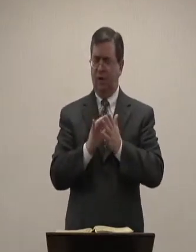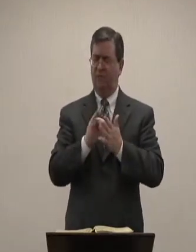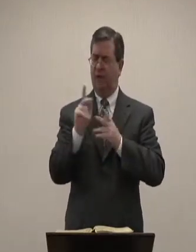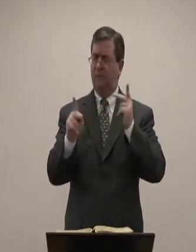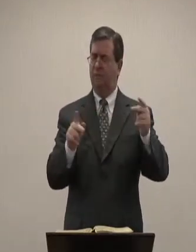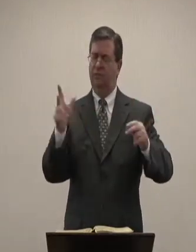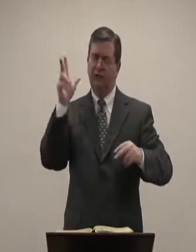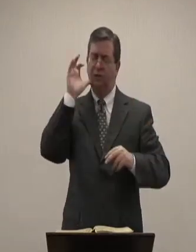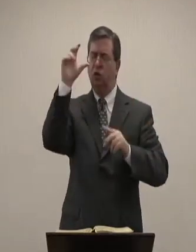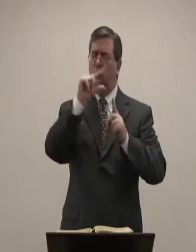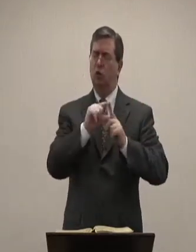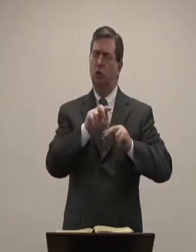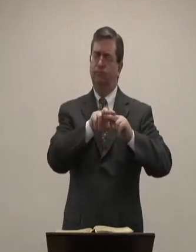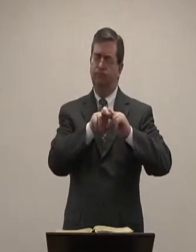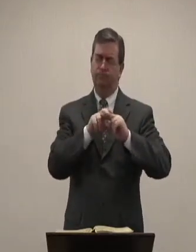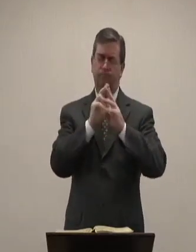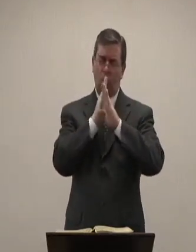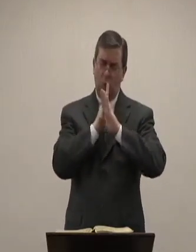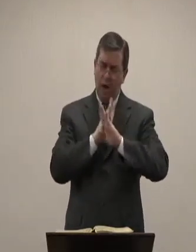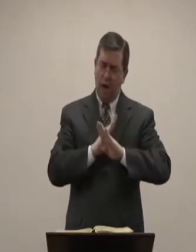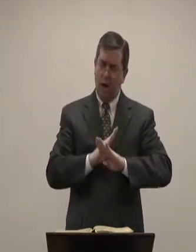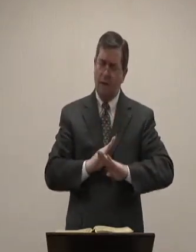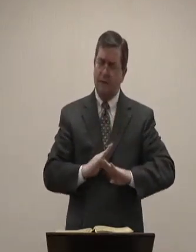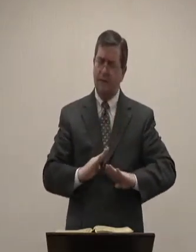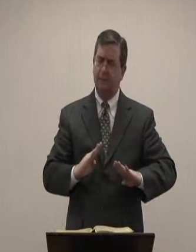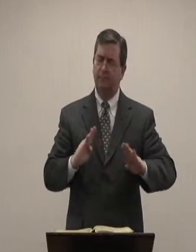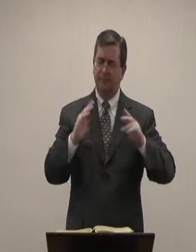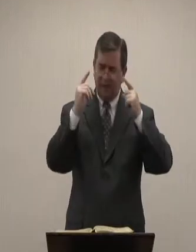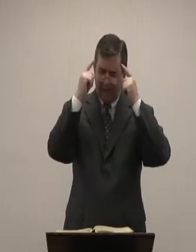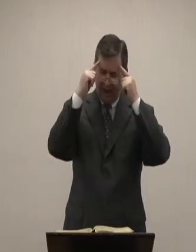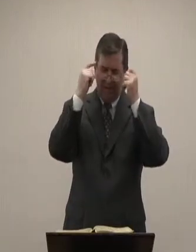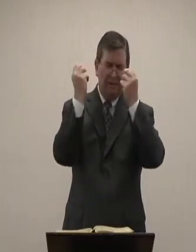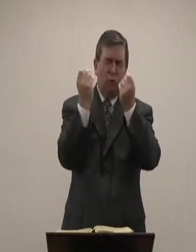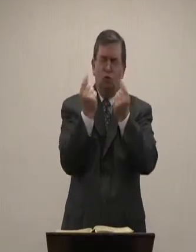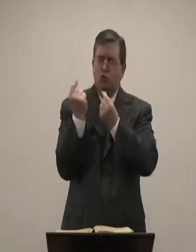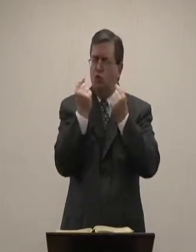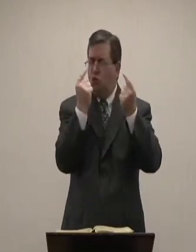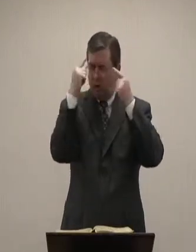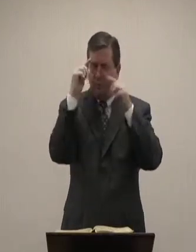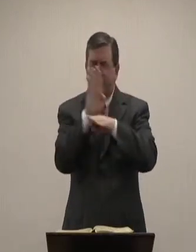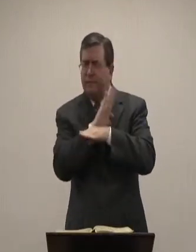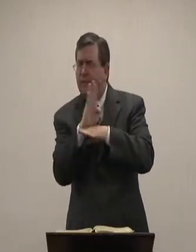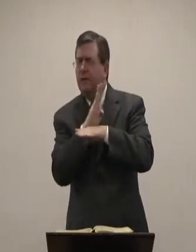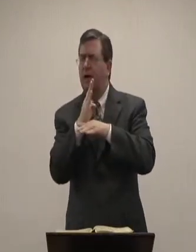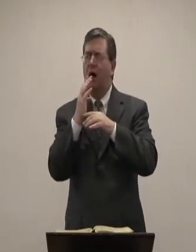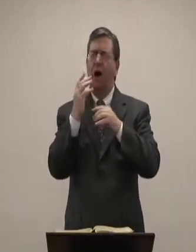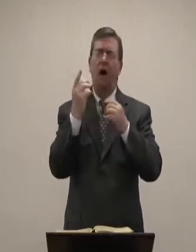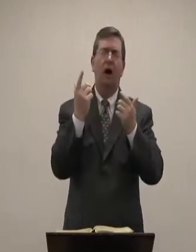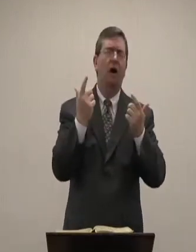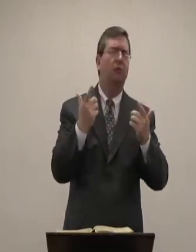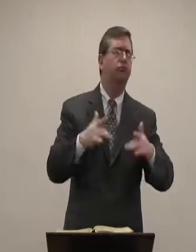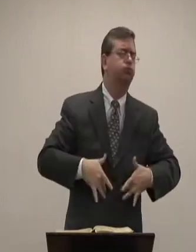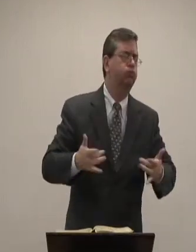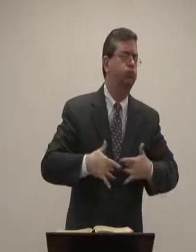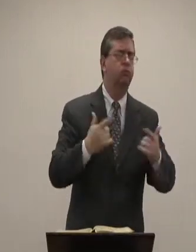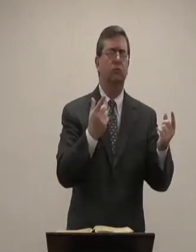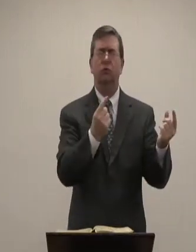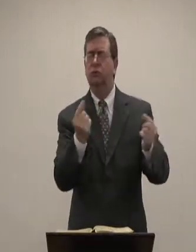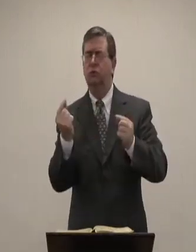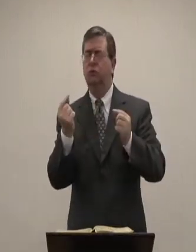pray. Dear Lord, we come here this morning to hear your word and to think about it. I know we're so busy in our minds